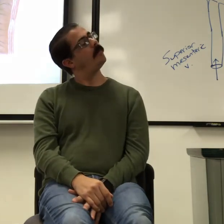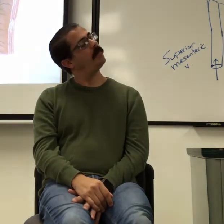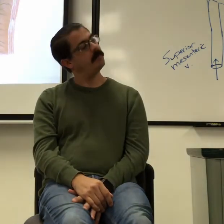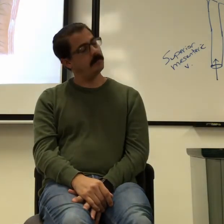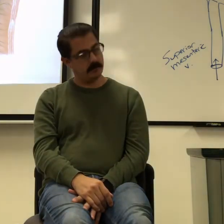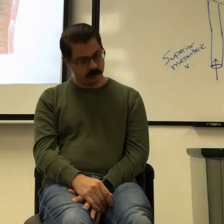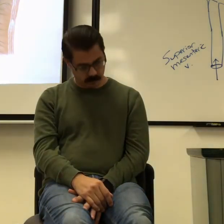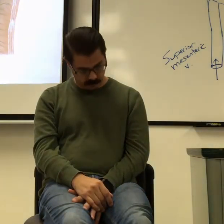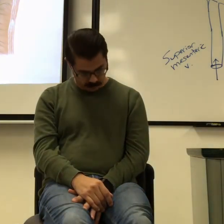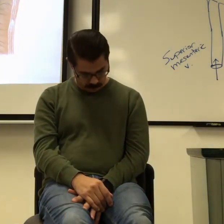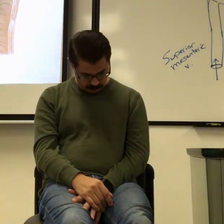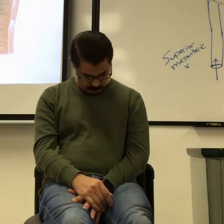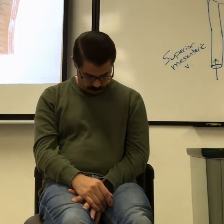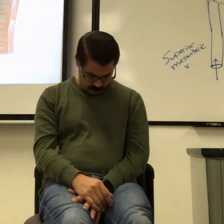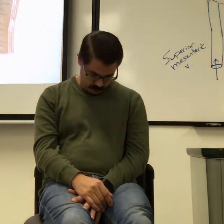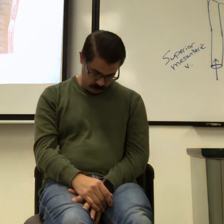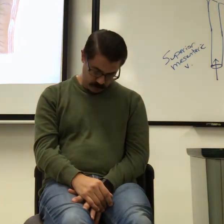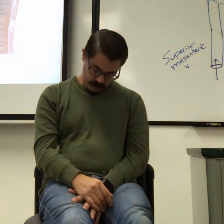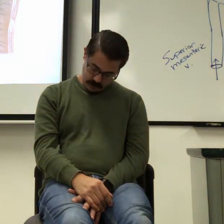Systemic